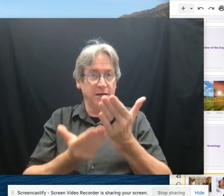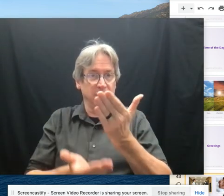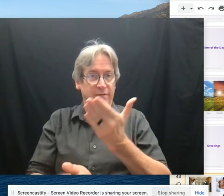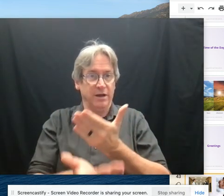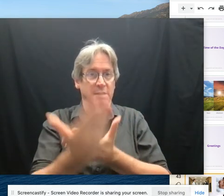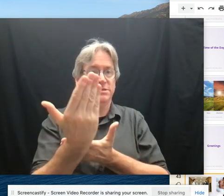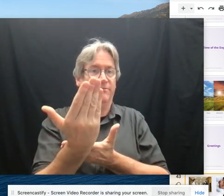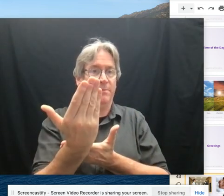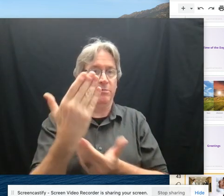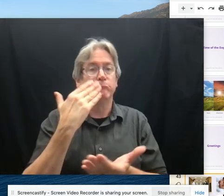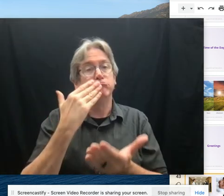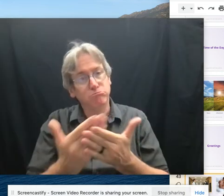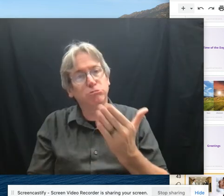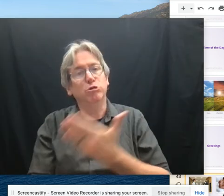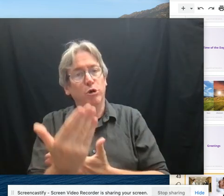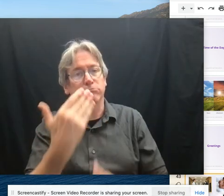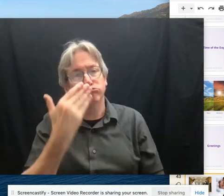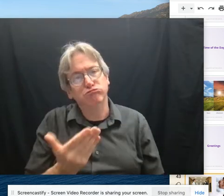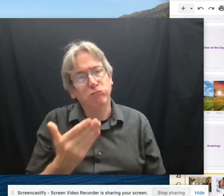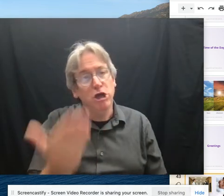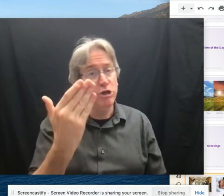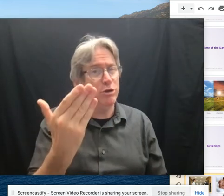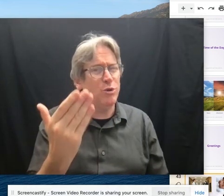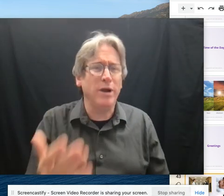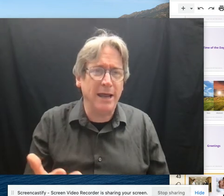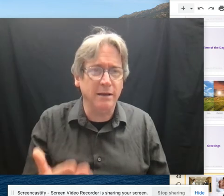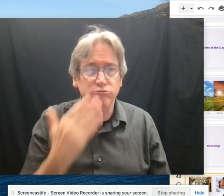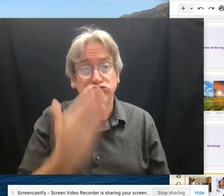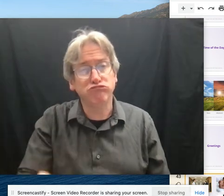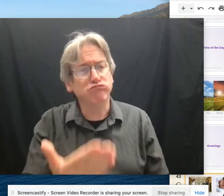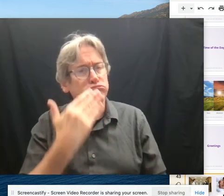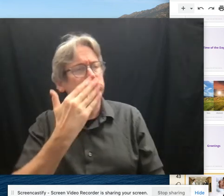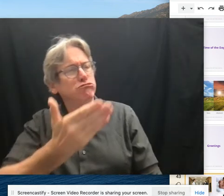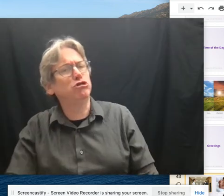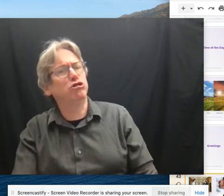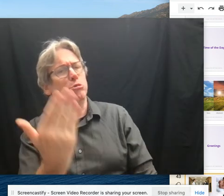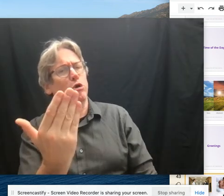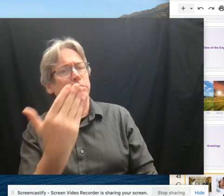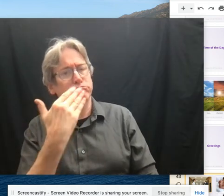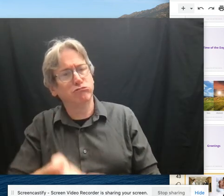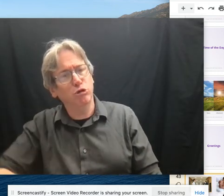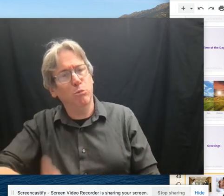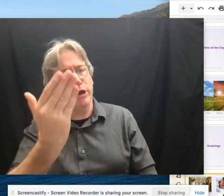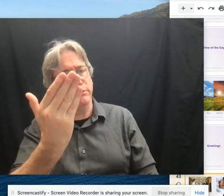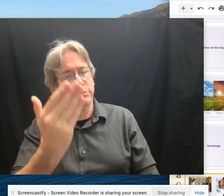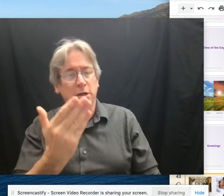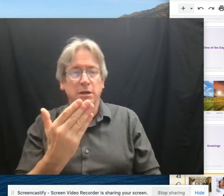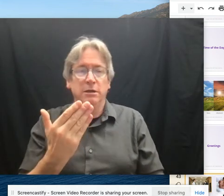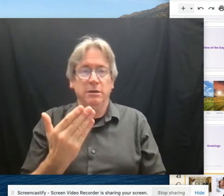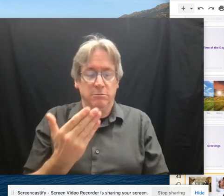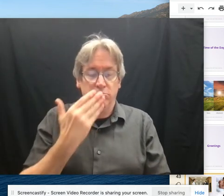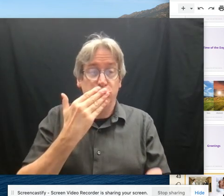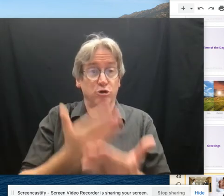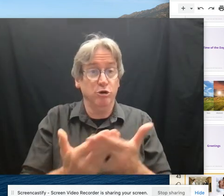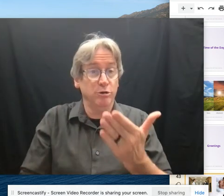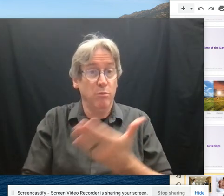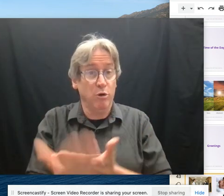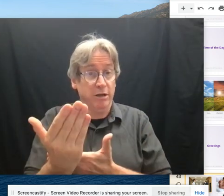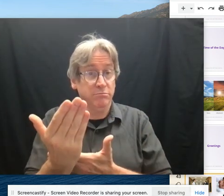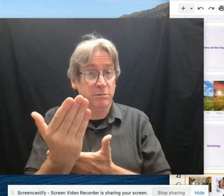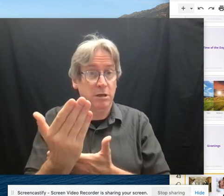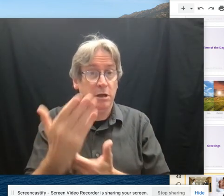into here and then comes up from under. Good morning. You can do it one-handed. Good morning. Good morning.